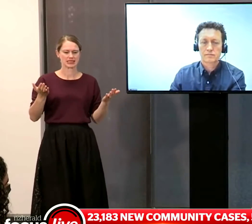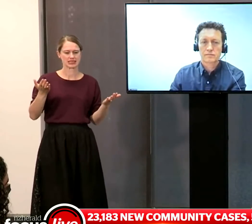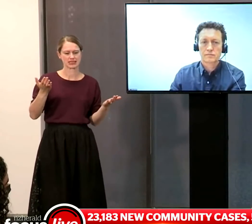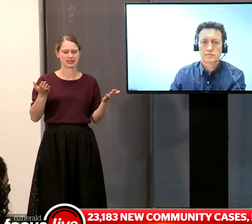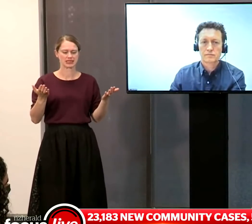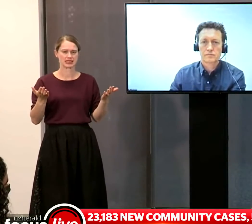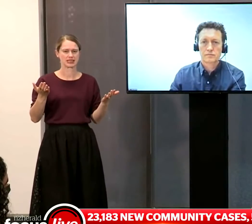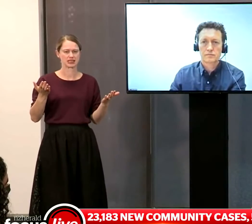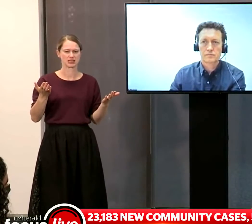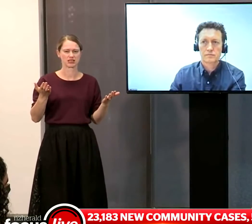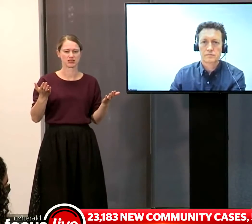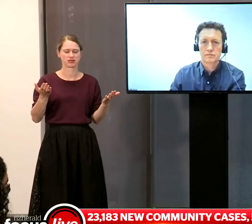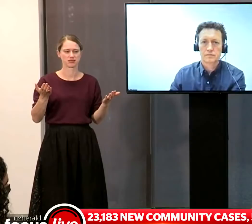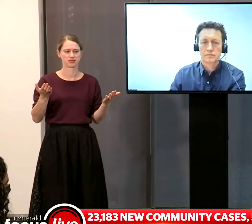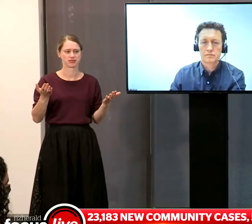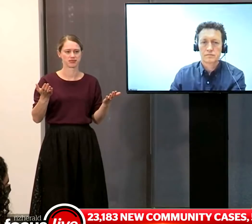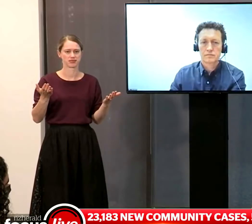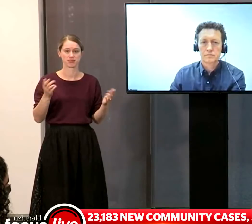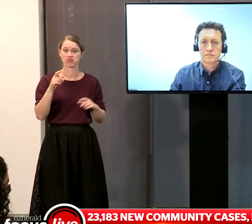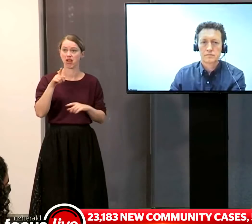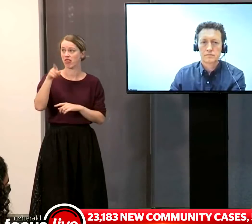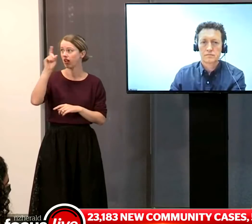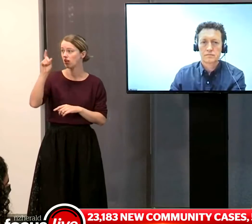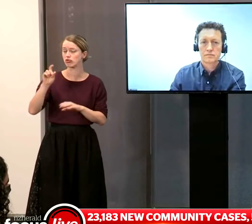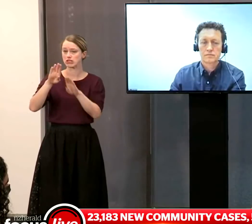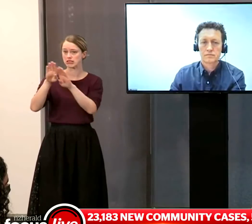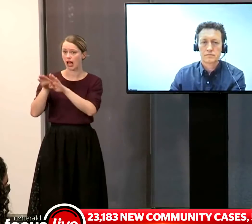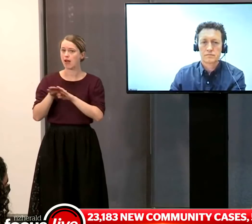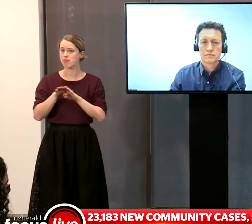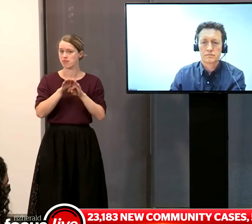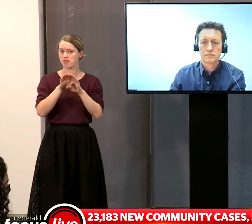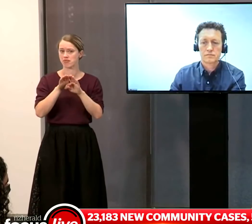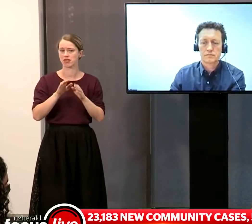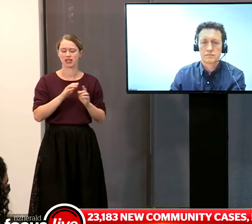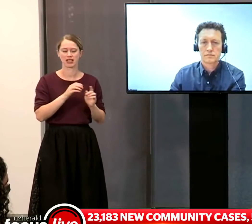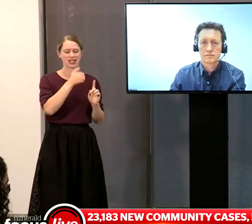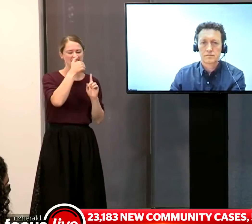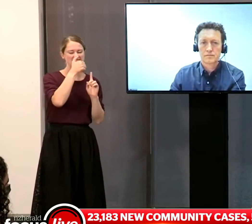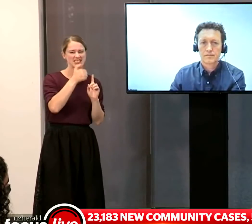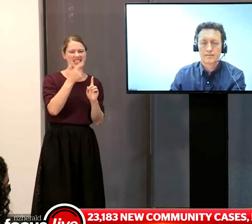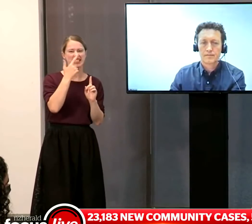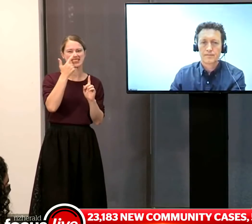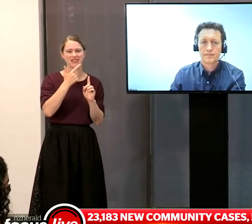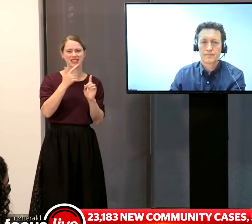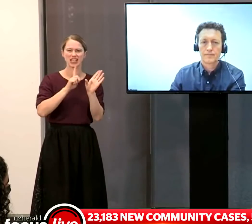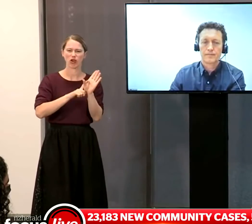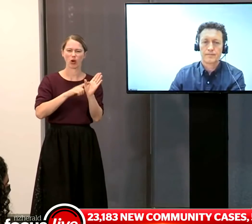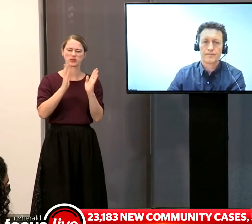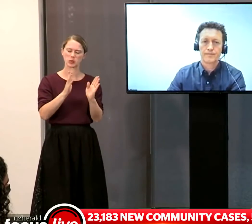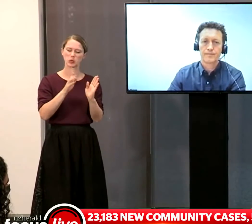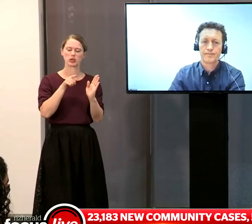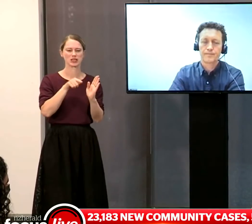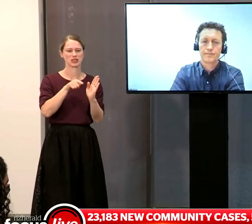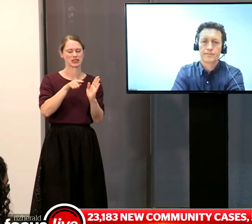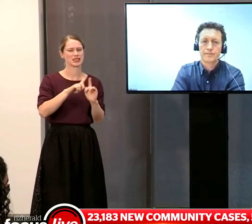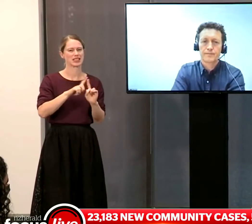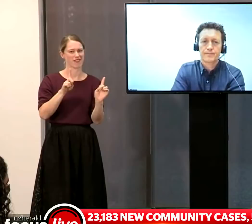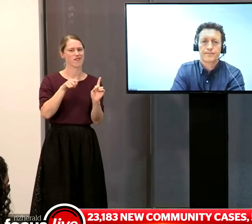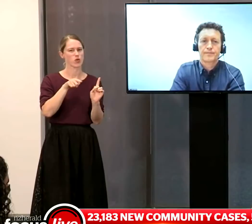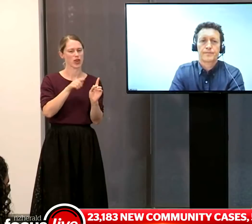for, and you see a number of other countries do this, is there for 16 and 17-year-olds,